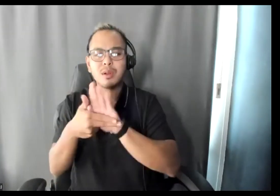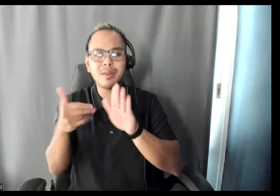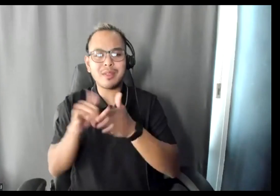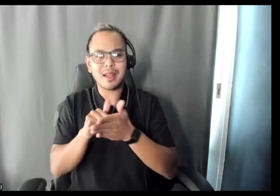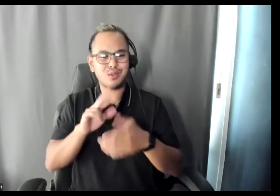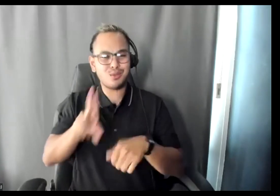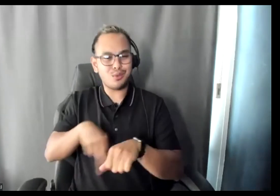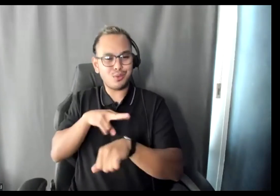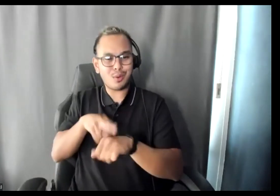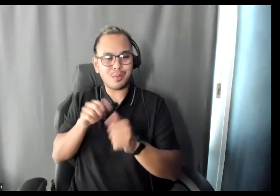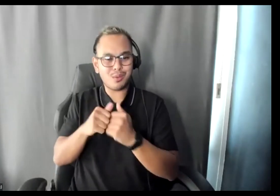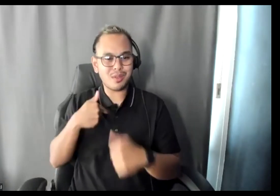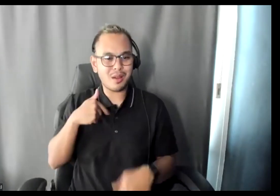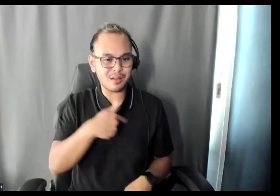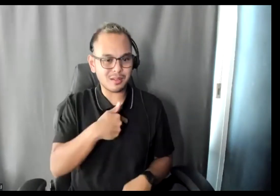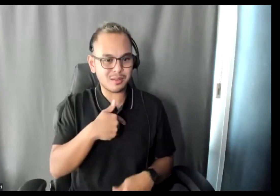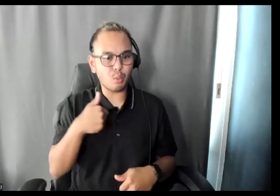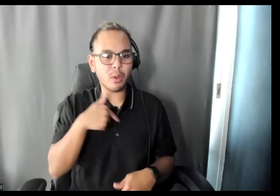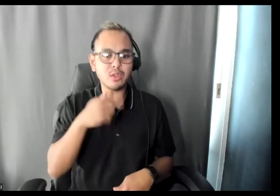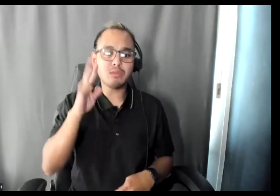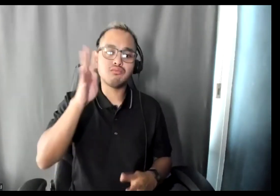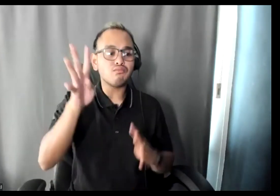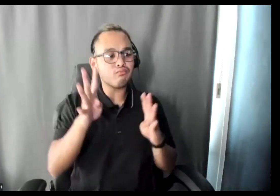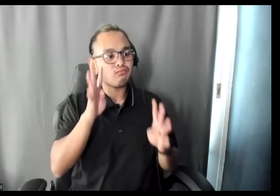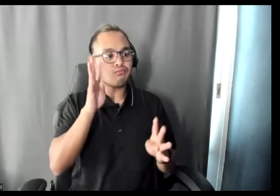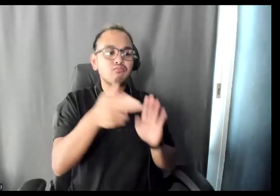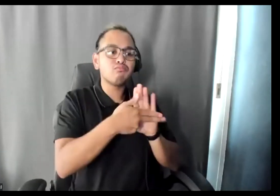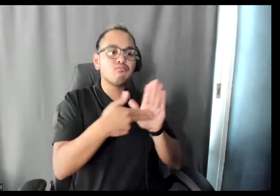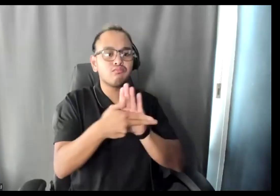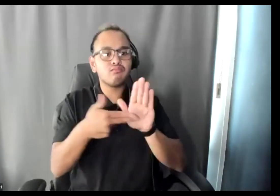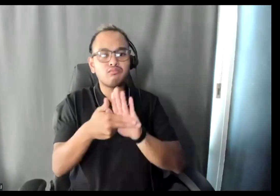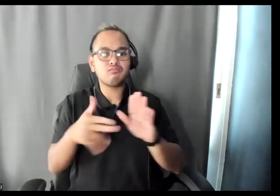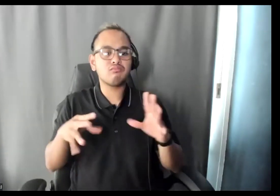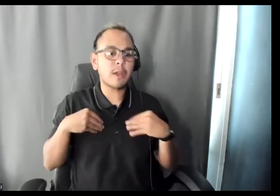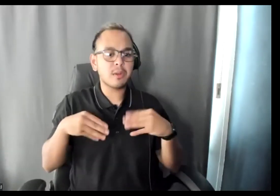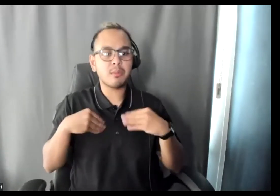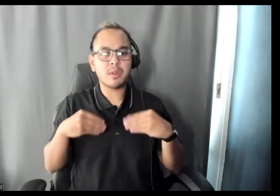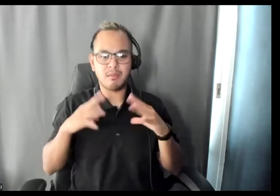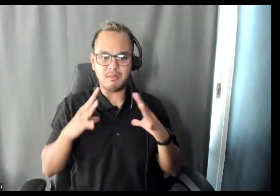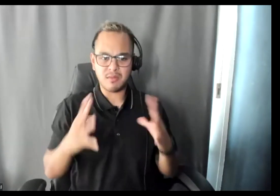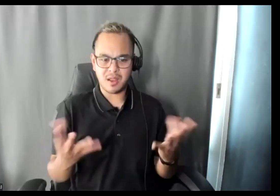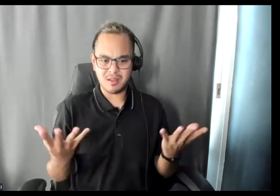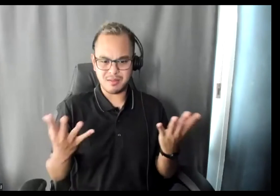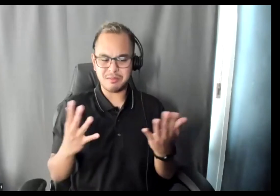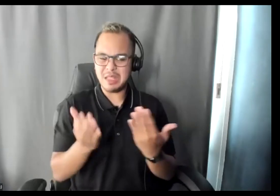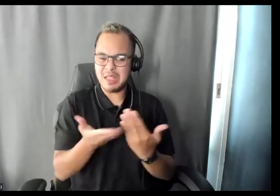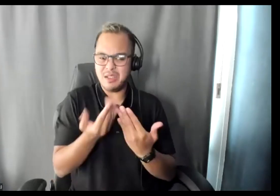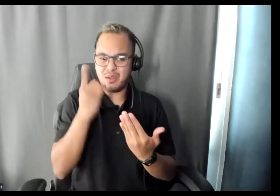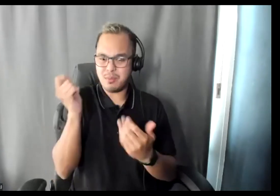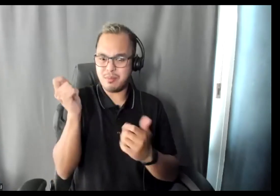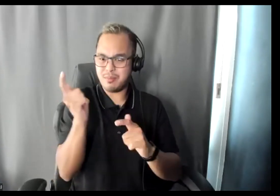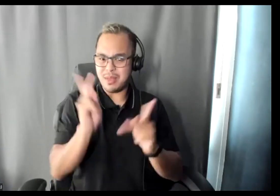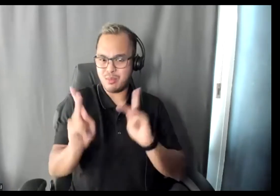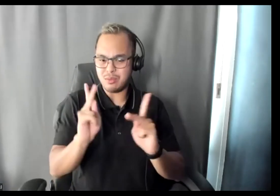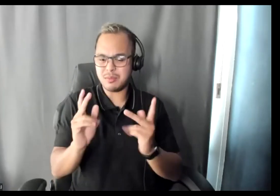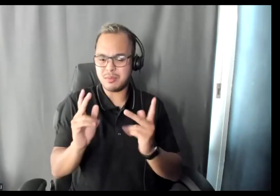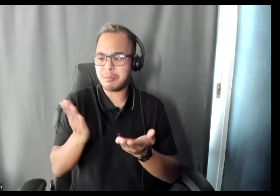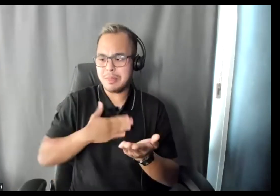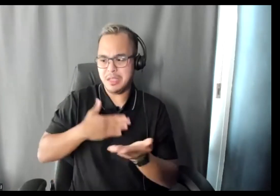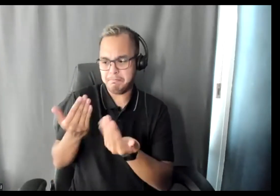way, and to some extent may even make that more palatable. I think there are some concerns. So a little bit of discussion about that would be great.